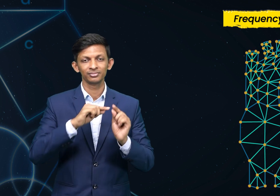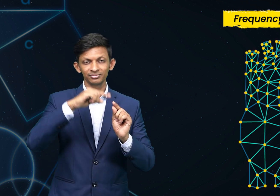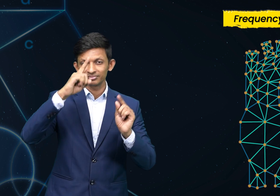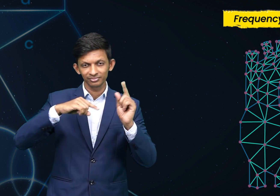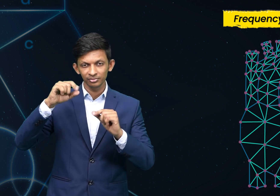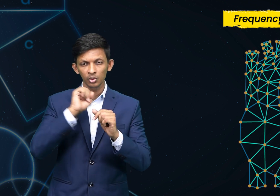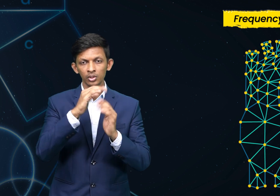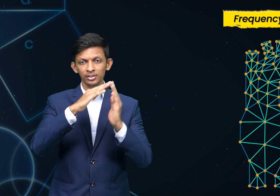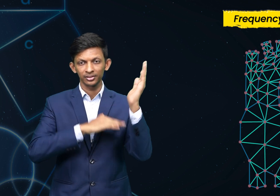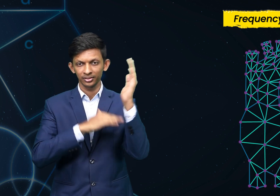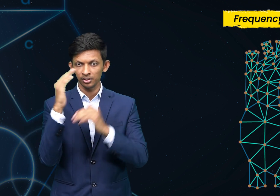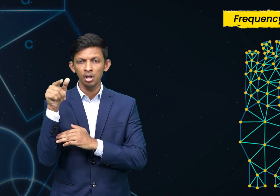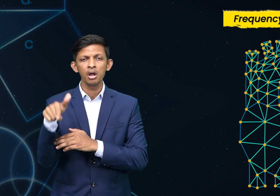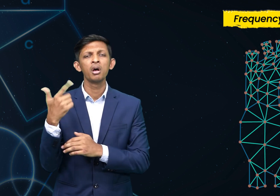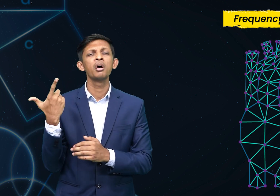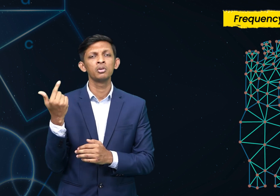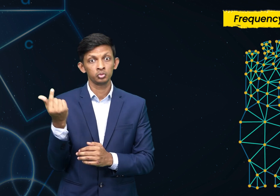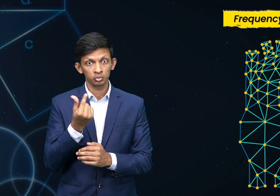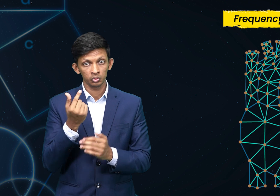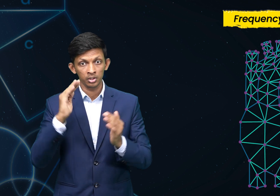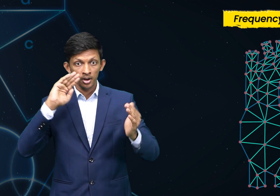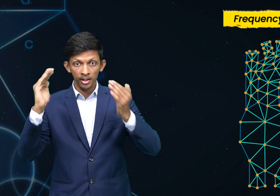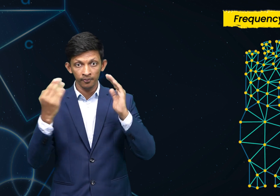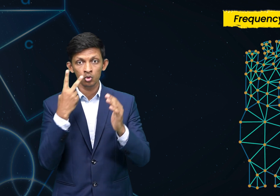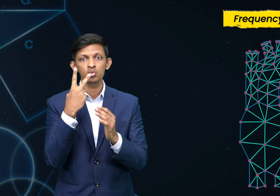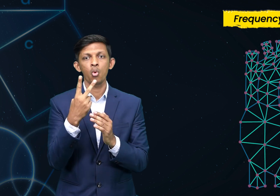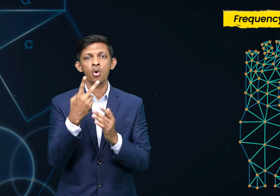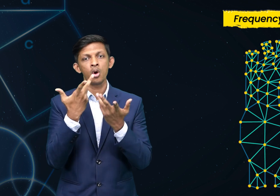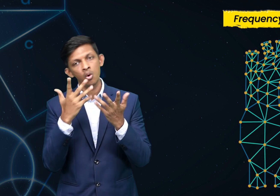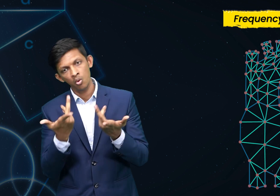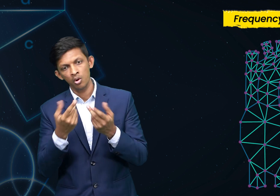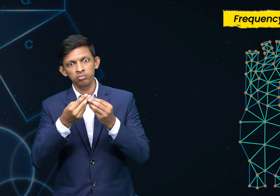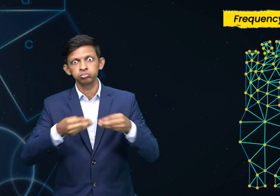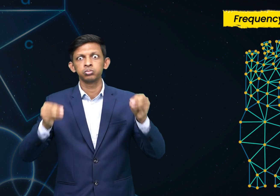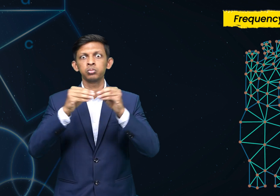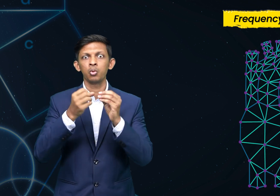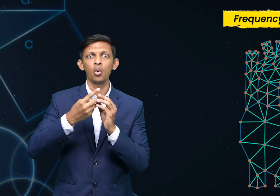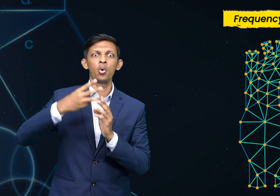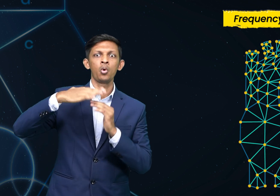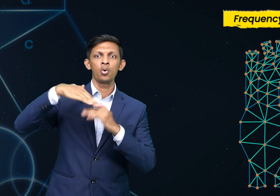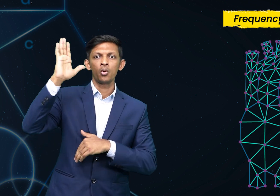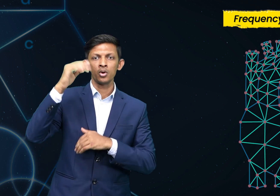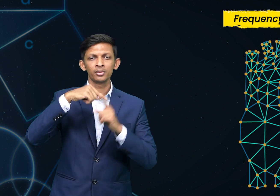A frequency polygon is useful in comparing two or more frequency distributions.